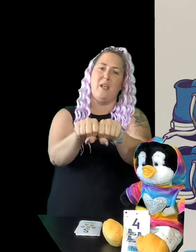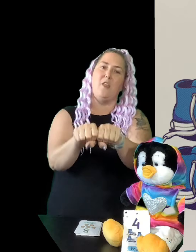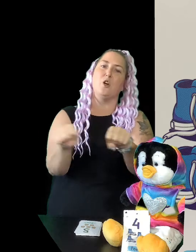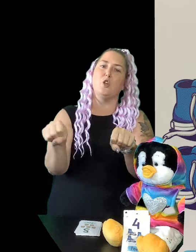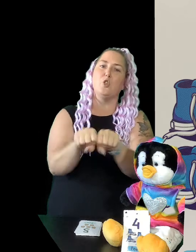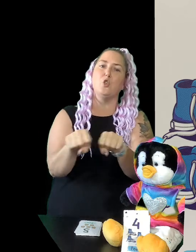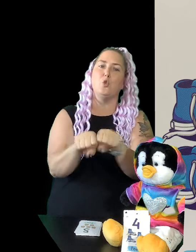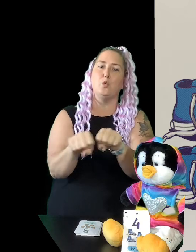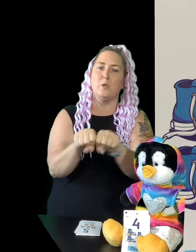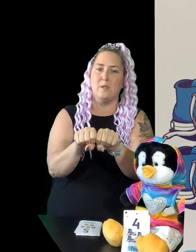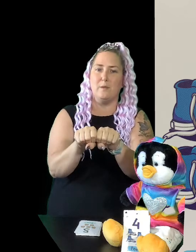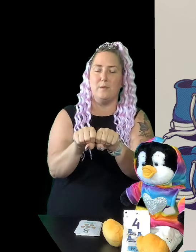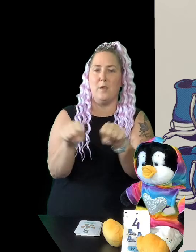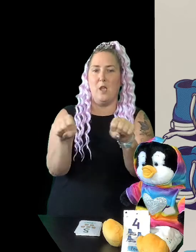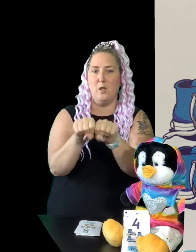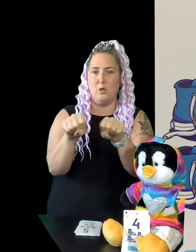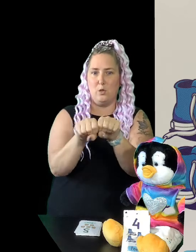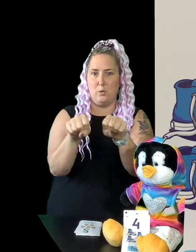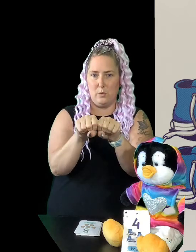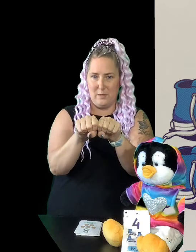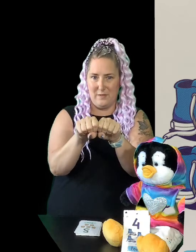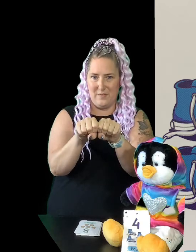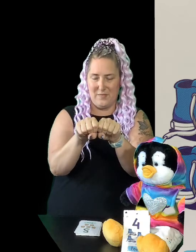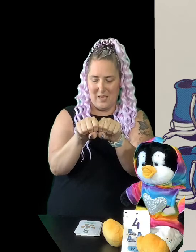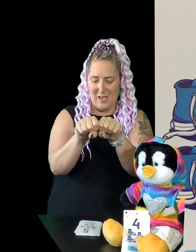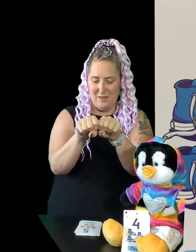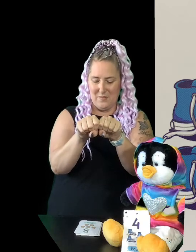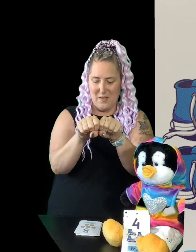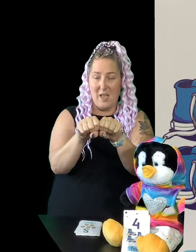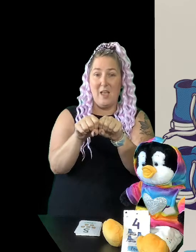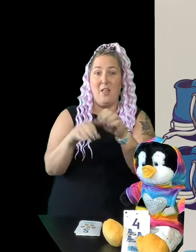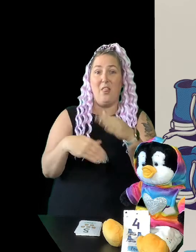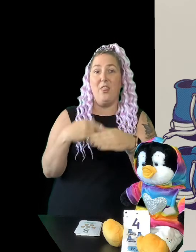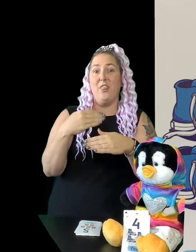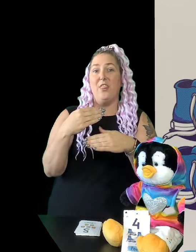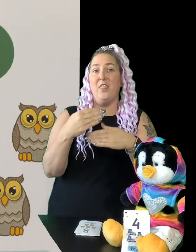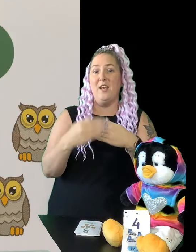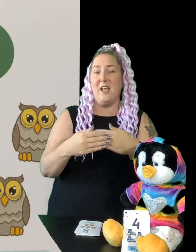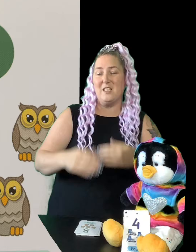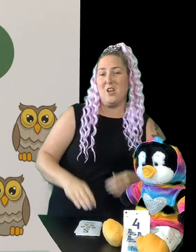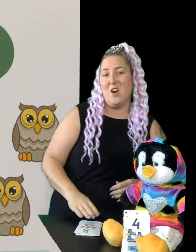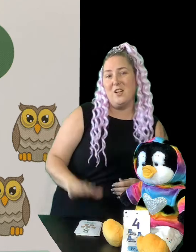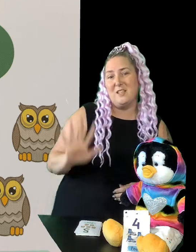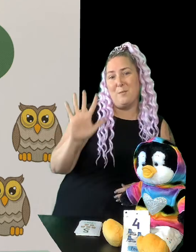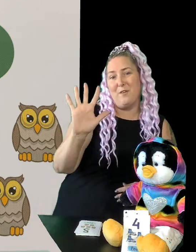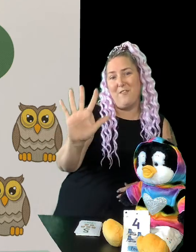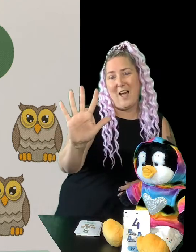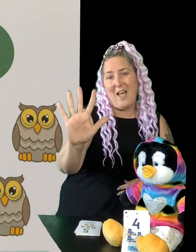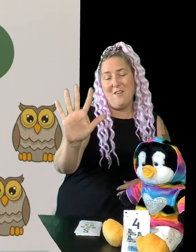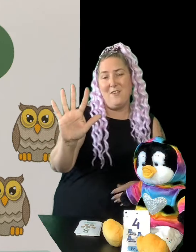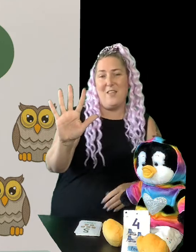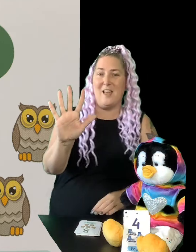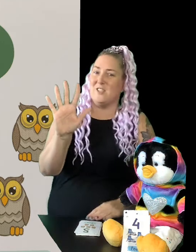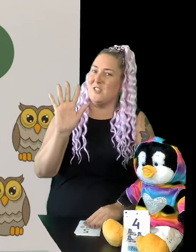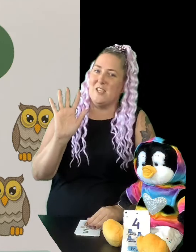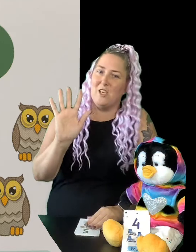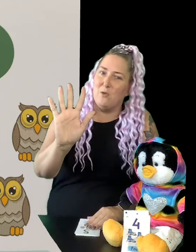together. Shoes. Shoes. Okay. The next card is number 5. And that's just like you think of